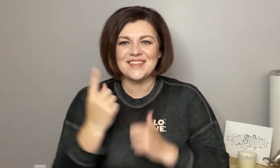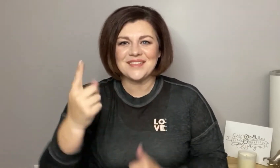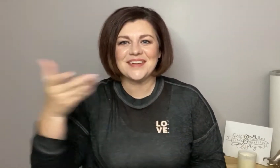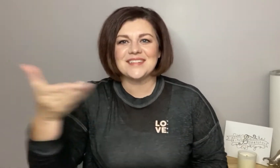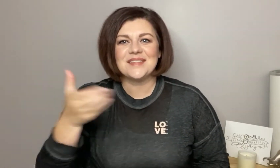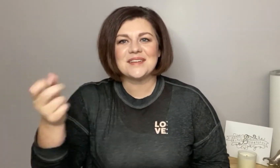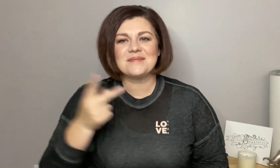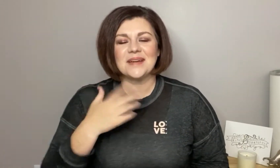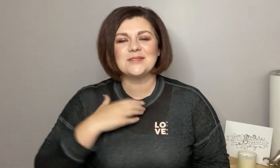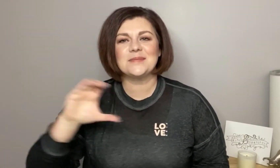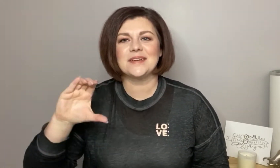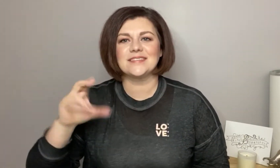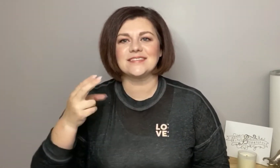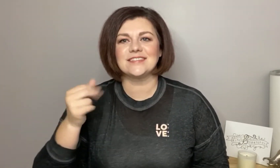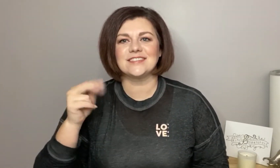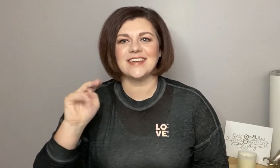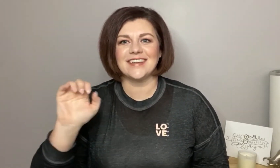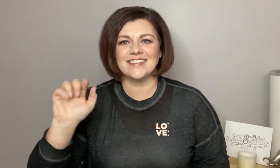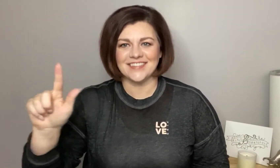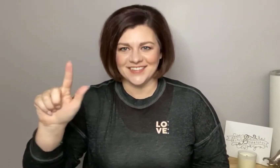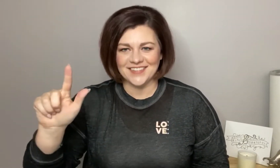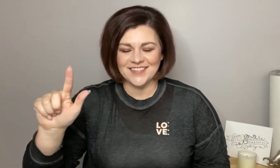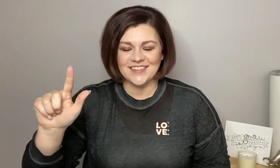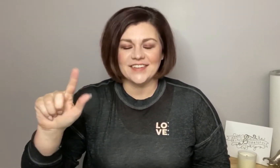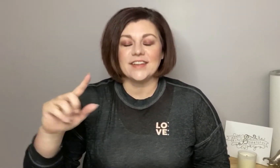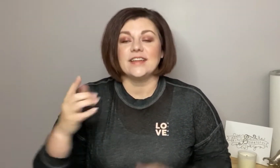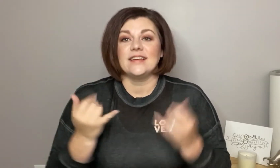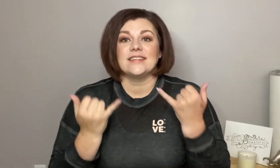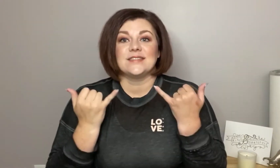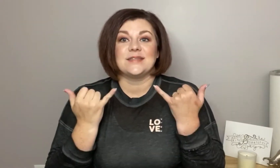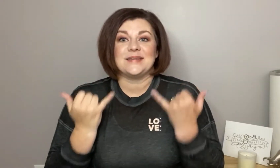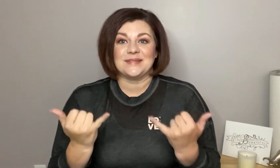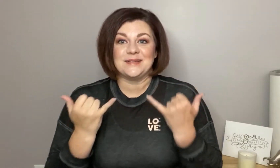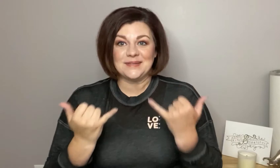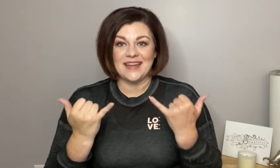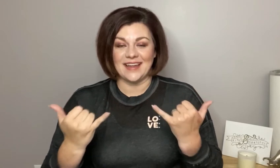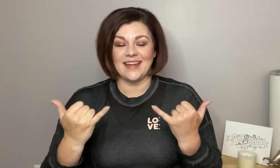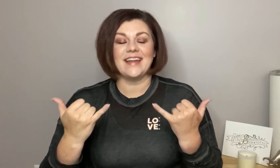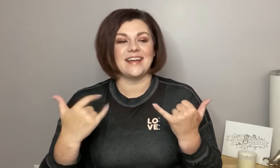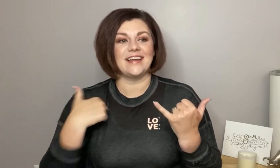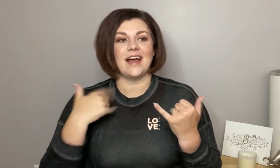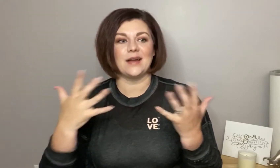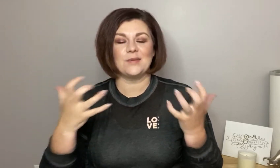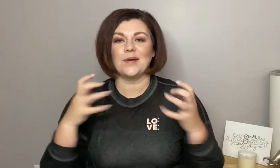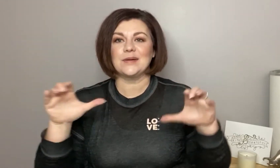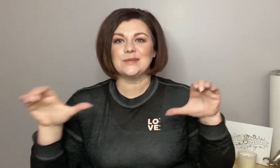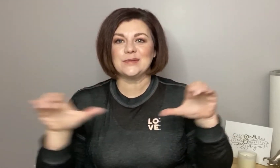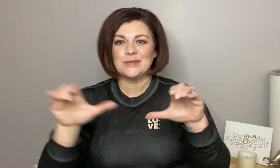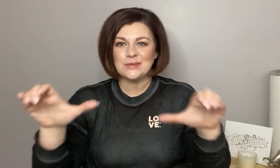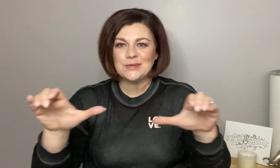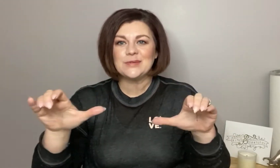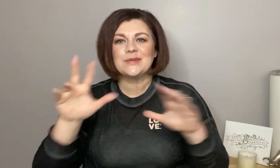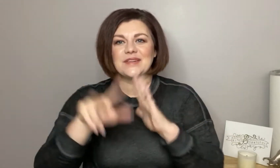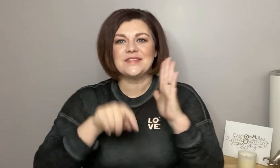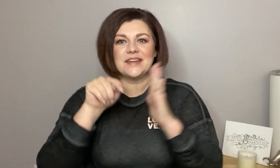Hi everybody, welcome back to my channel. Hey, so today I wanted to do